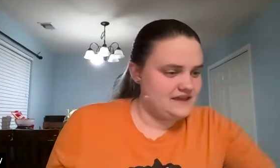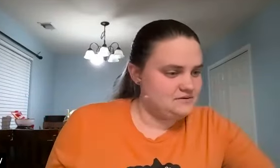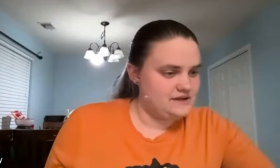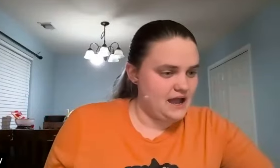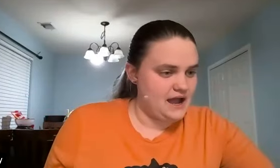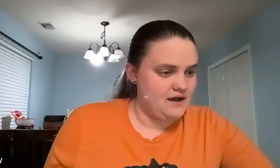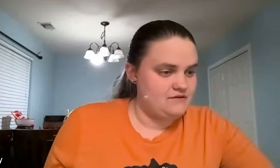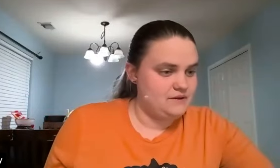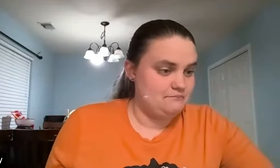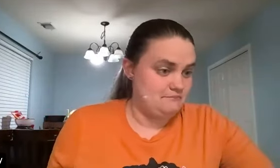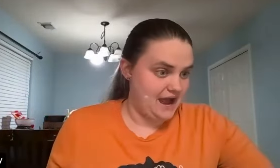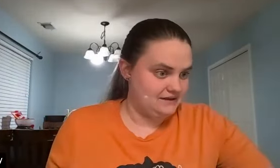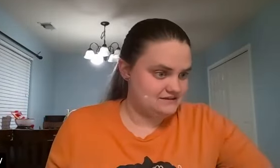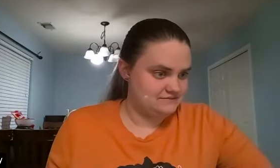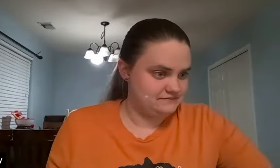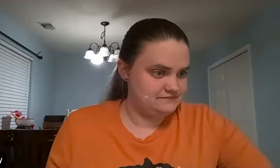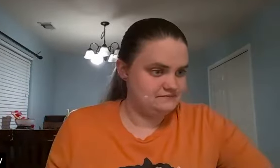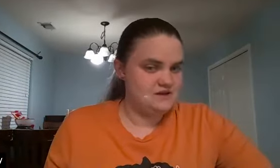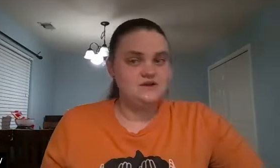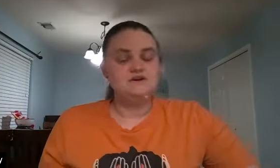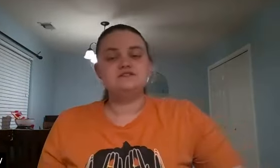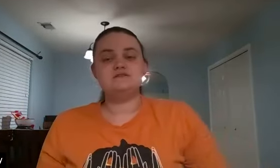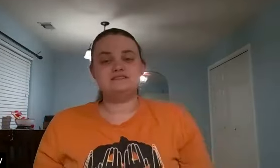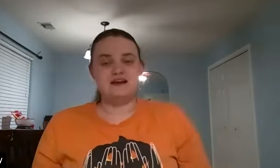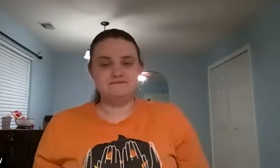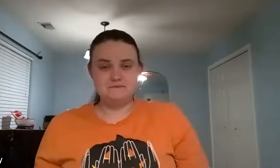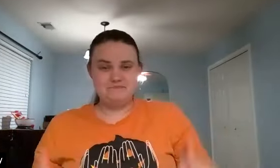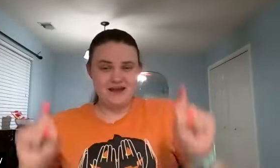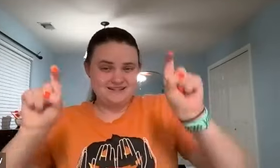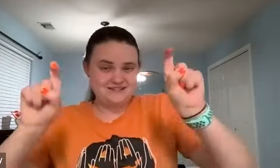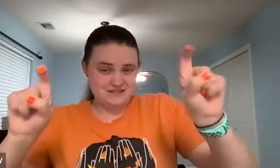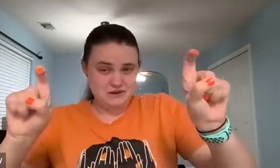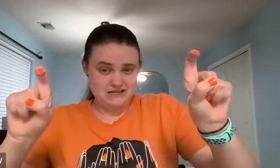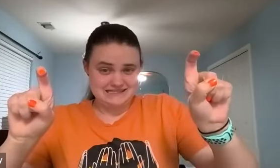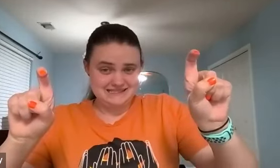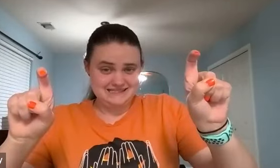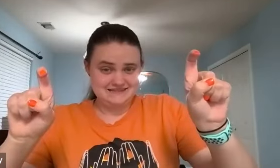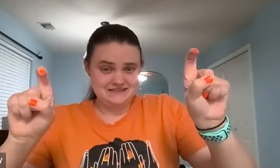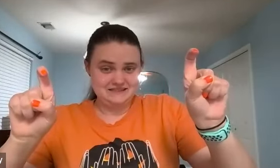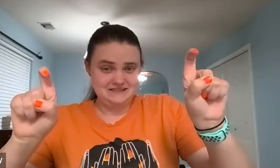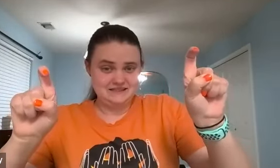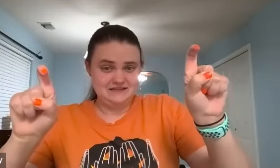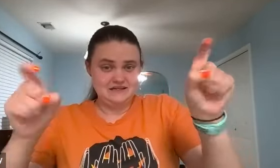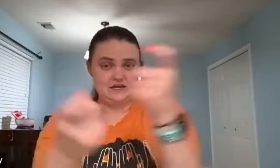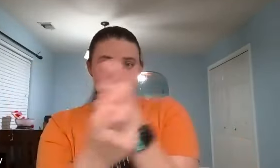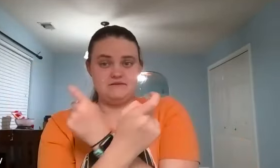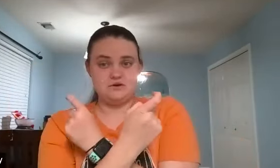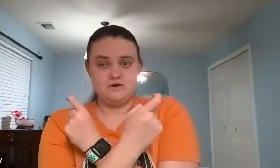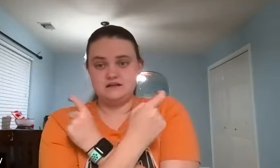Then we have bat. So the sign for bat is two X's, and you're going to have them across, and you're